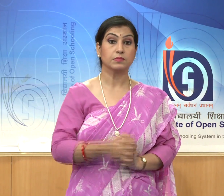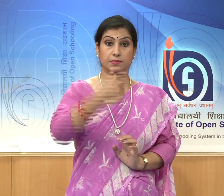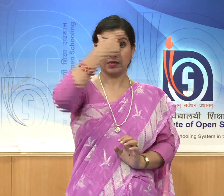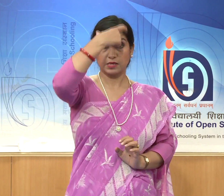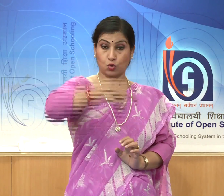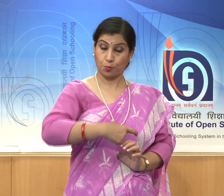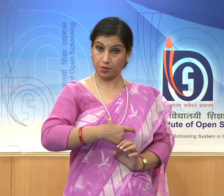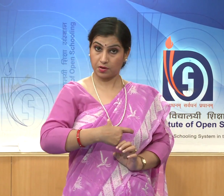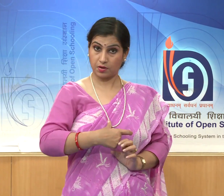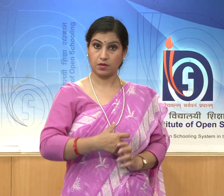human,